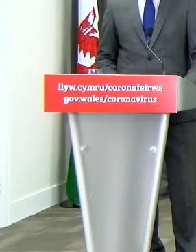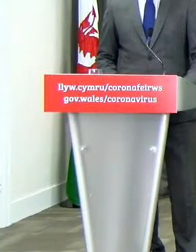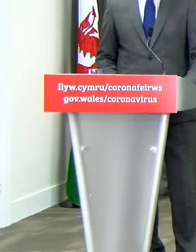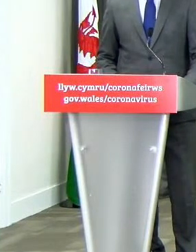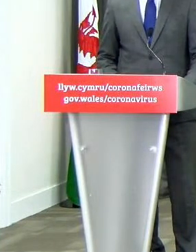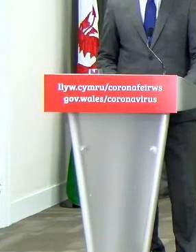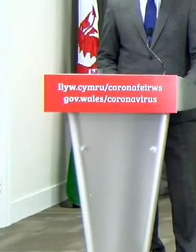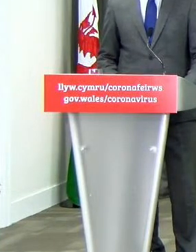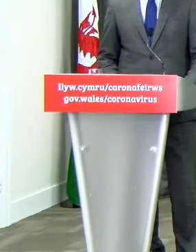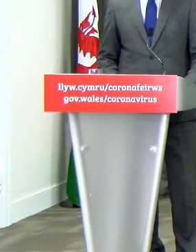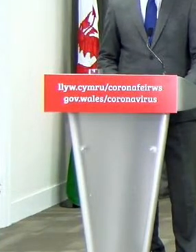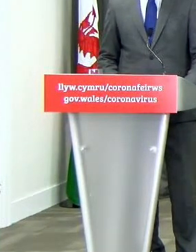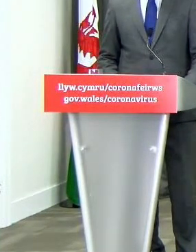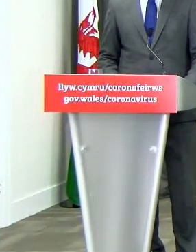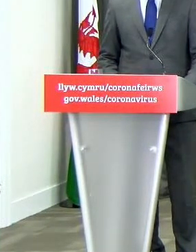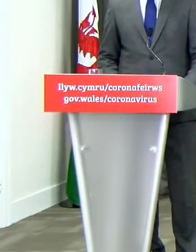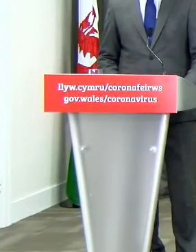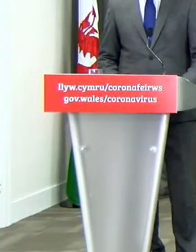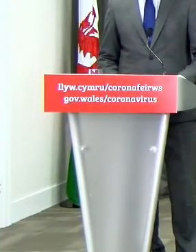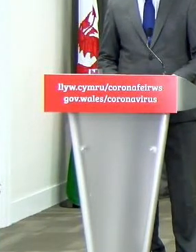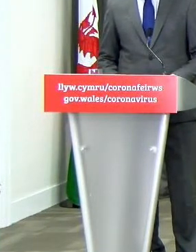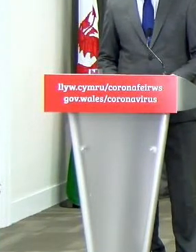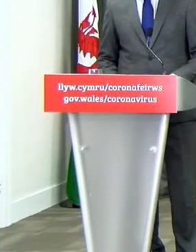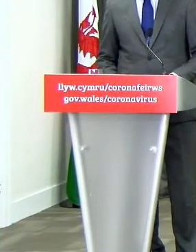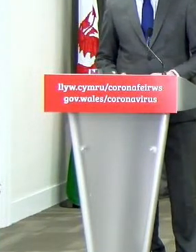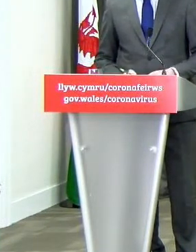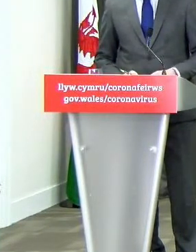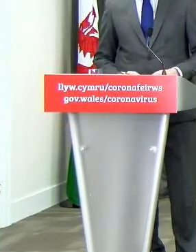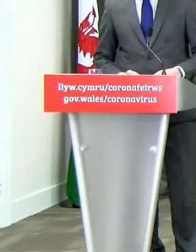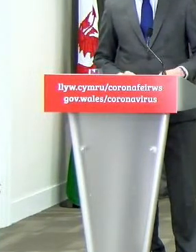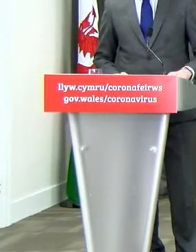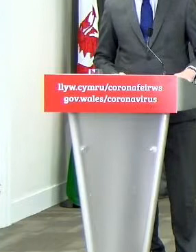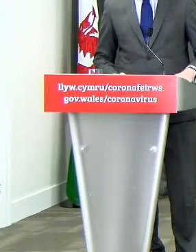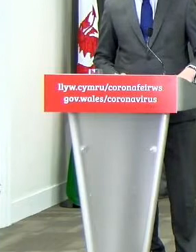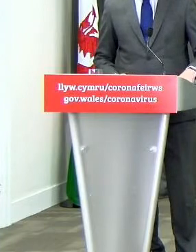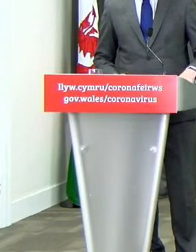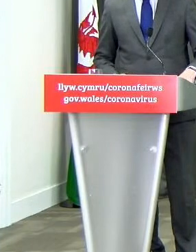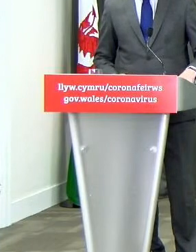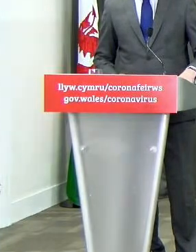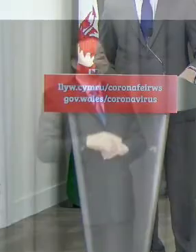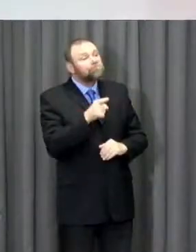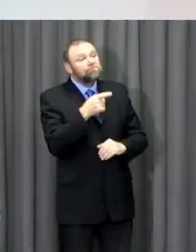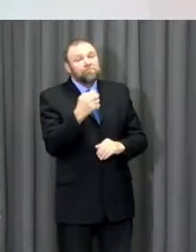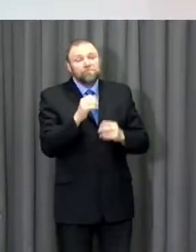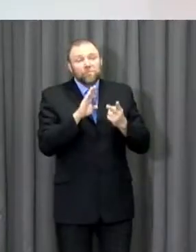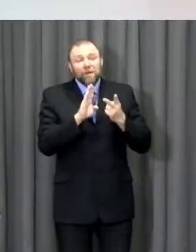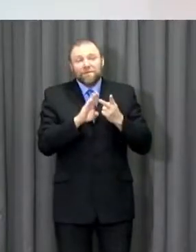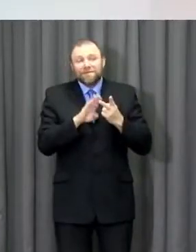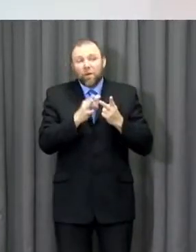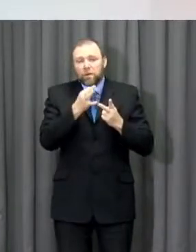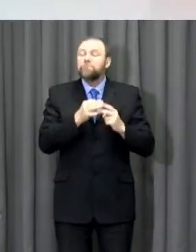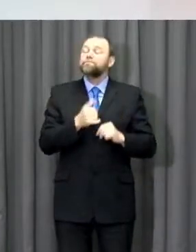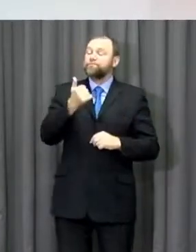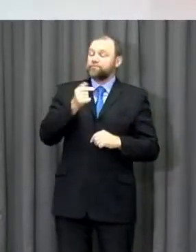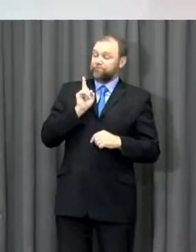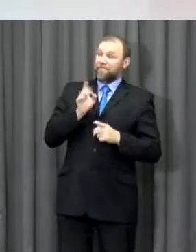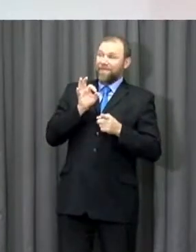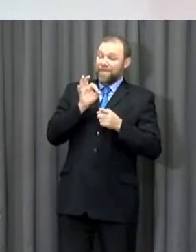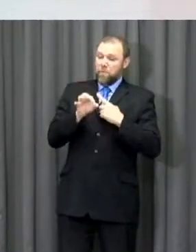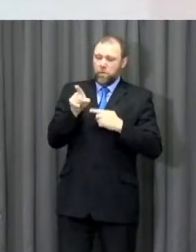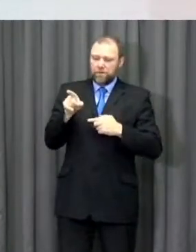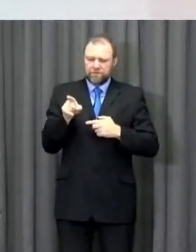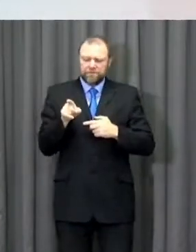modelling that we do. Thank you. Hugh, did you have a second question? Yeah, Dr. Orford, on that point, really, you mentioned the